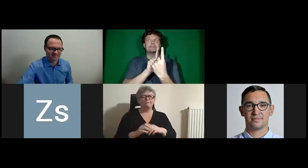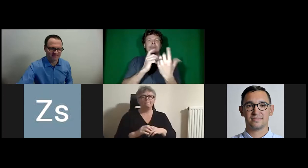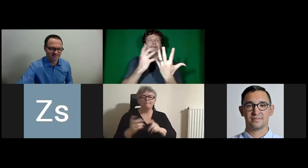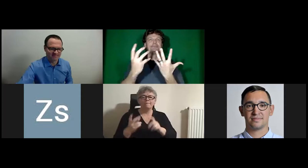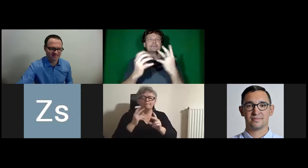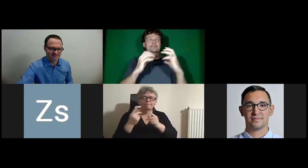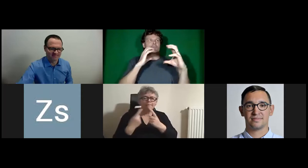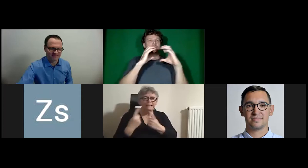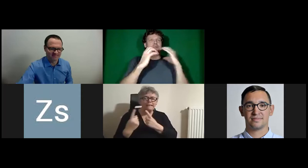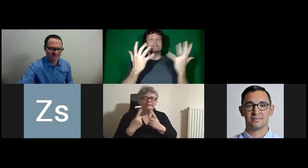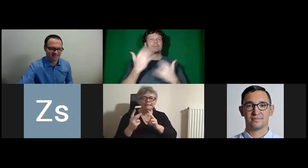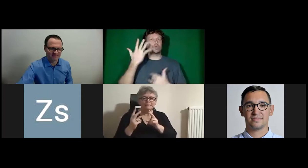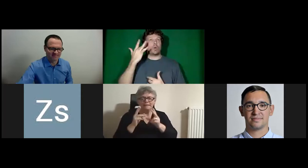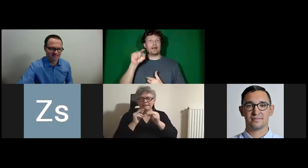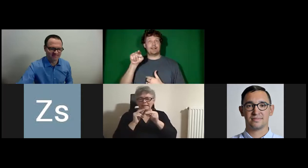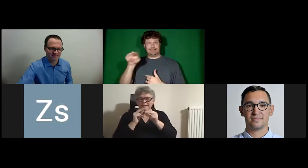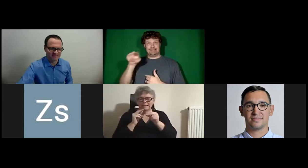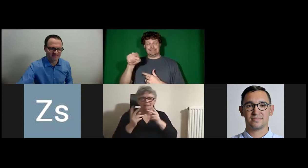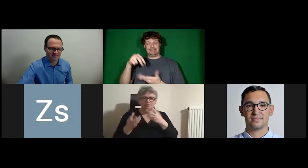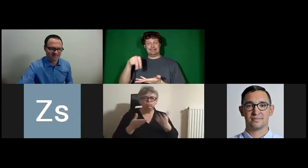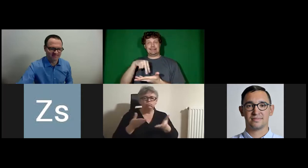very skilled dancer.